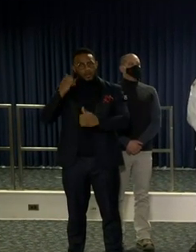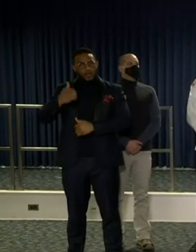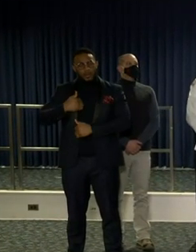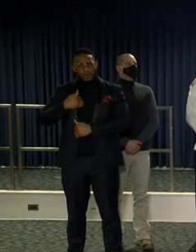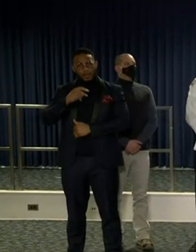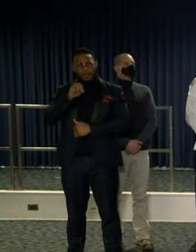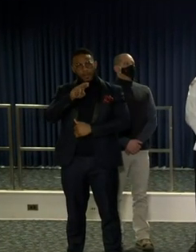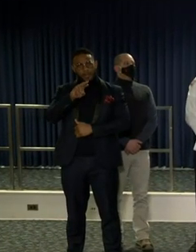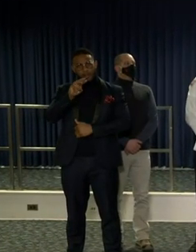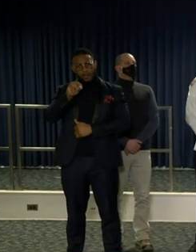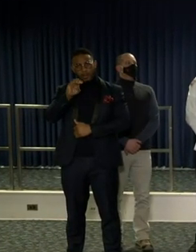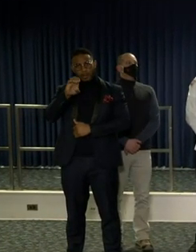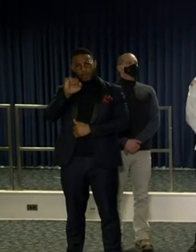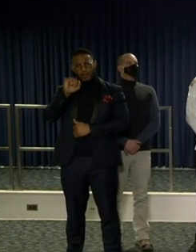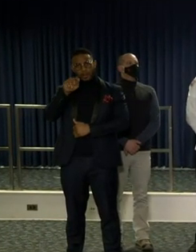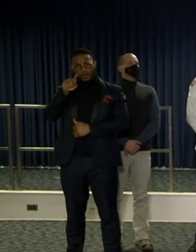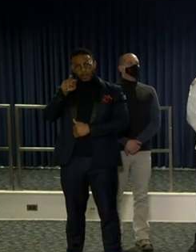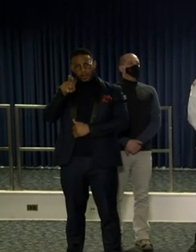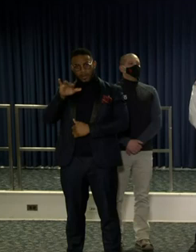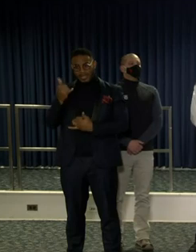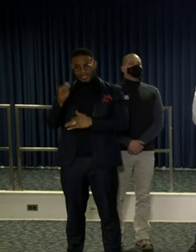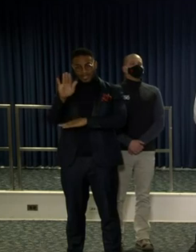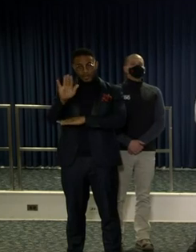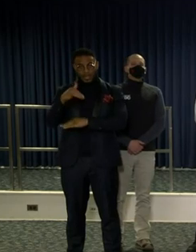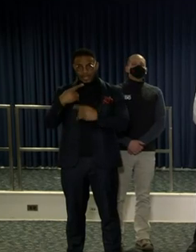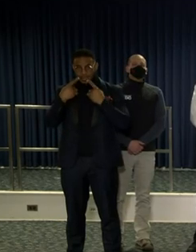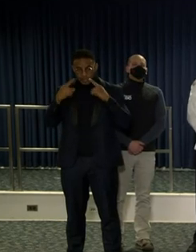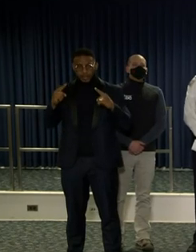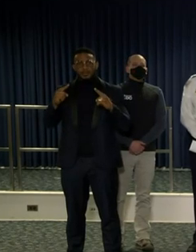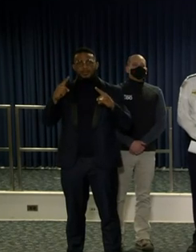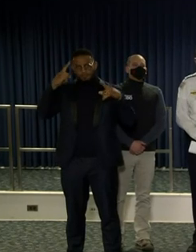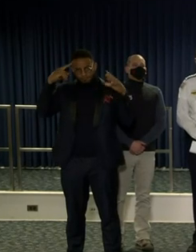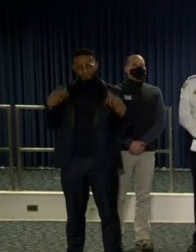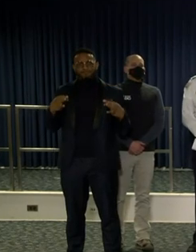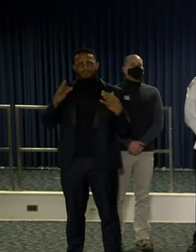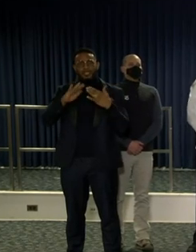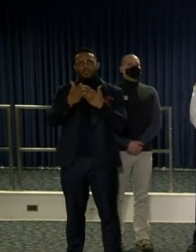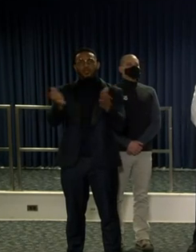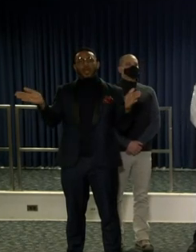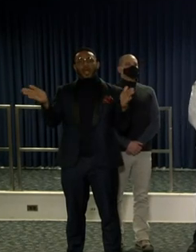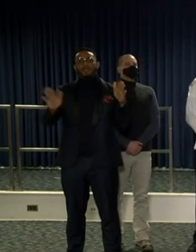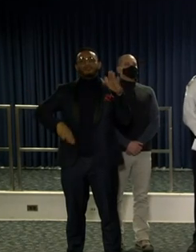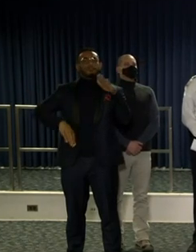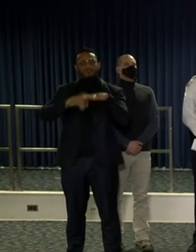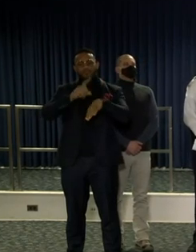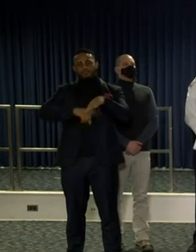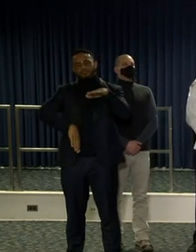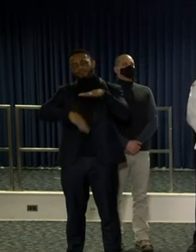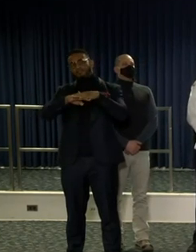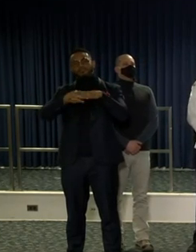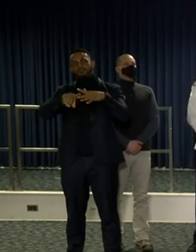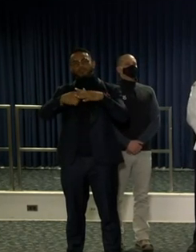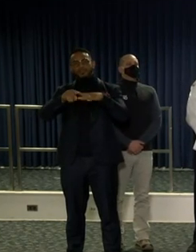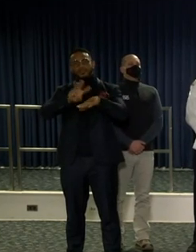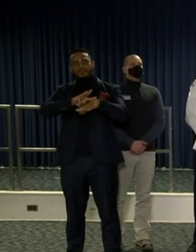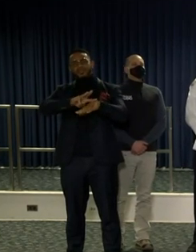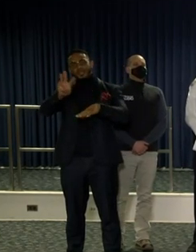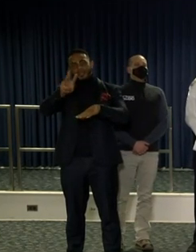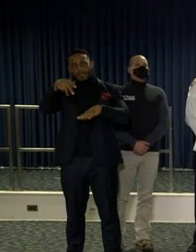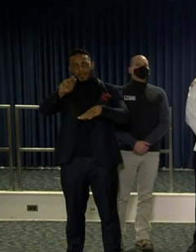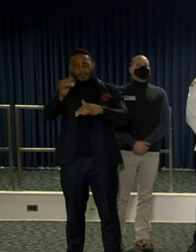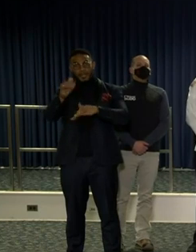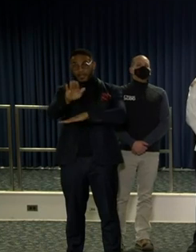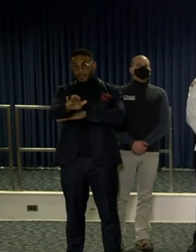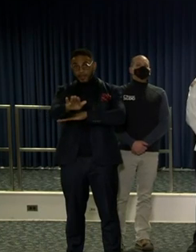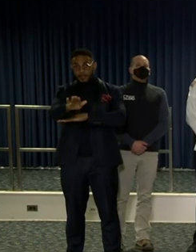Mr. McCartney. This afternoon, I announced a citywide curfew for the District of Columbia beginning at 6 p.m.